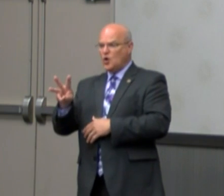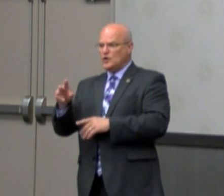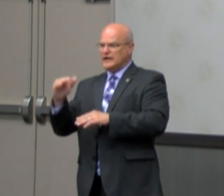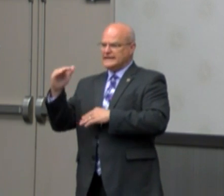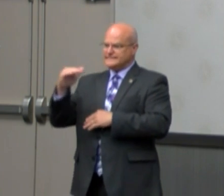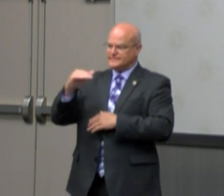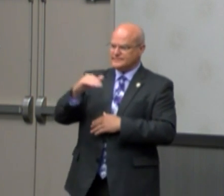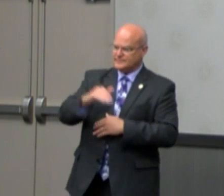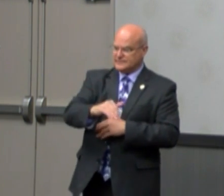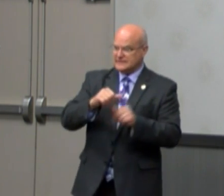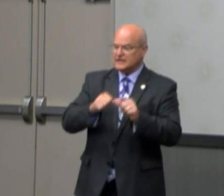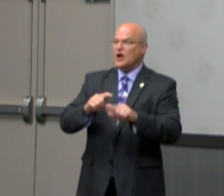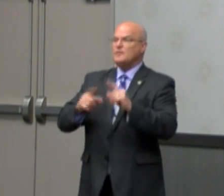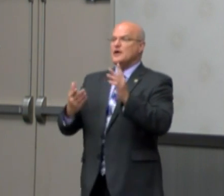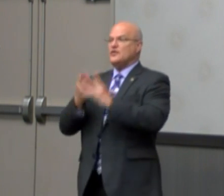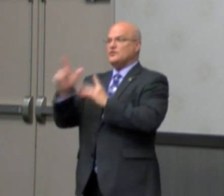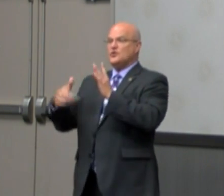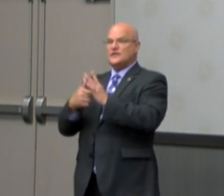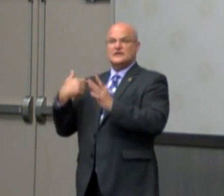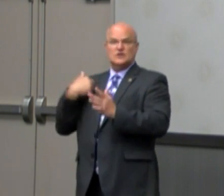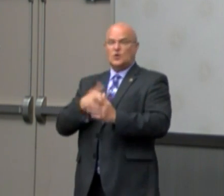Right direction, but